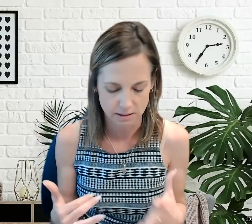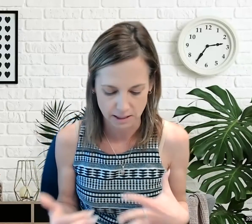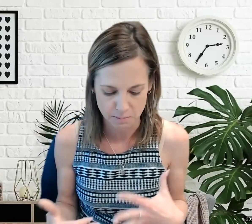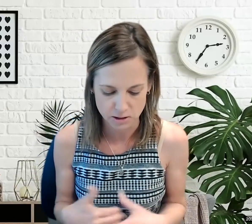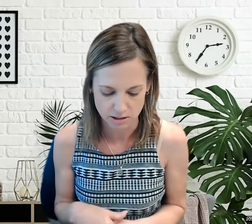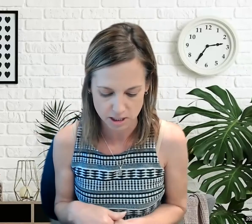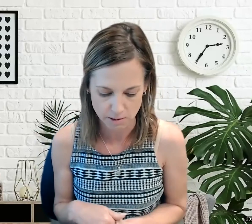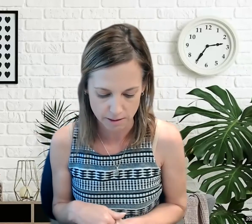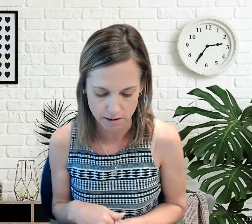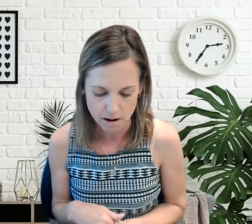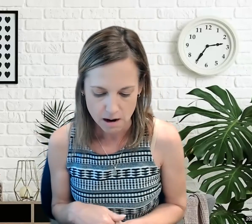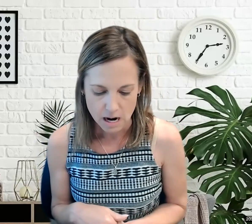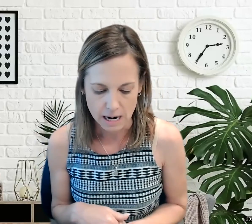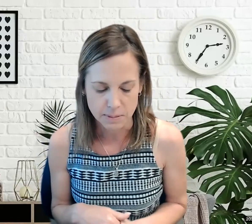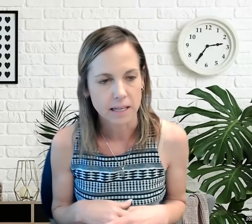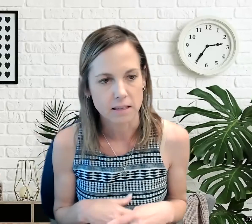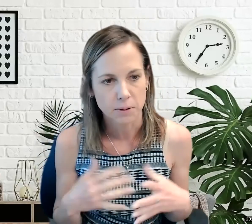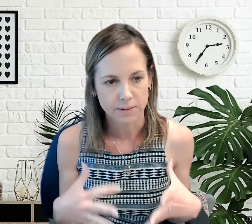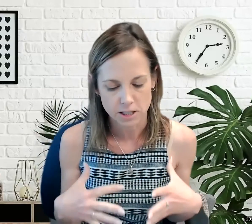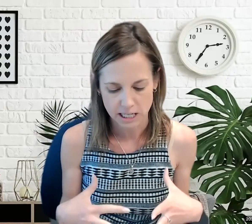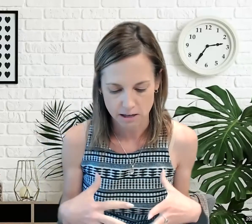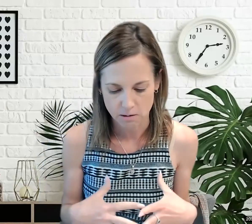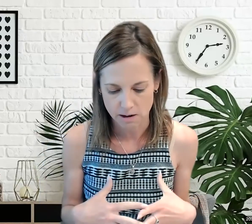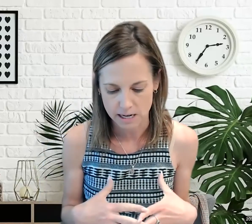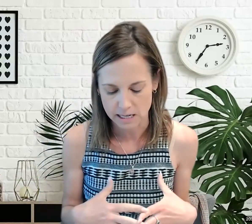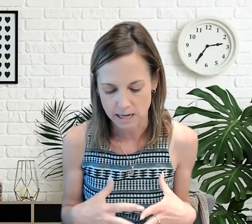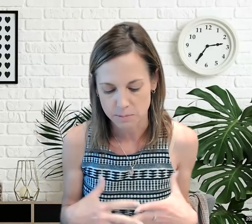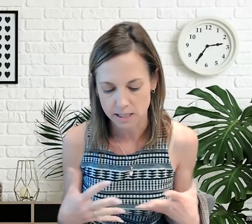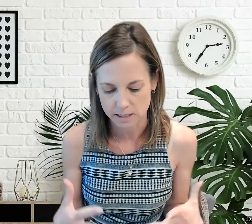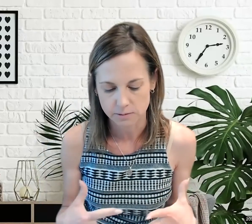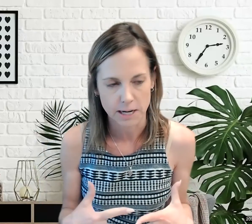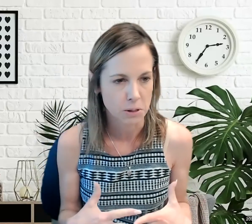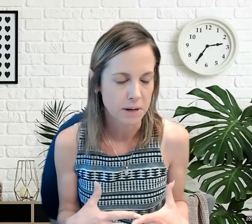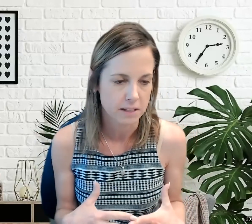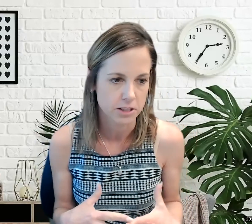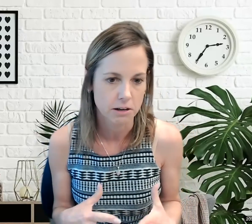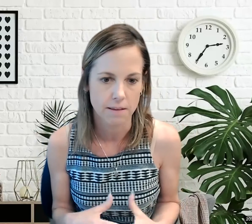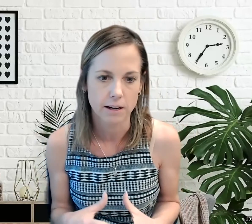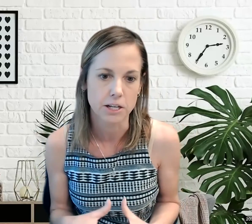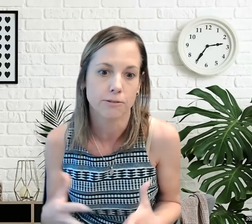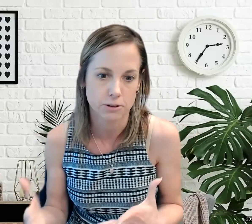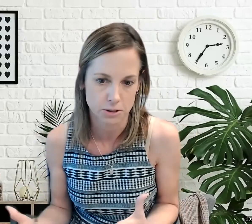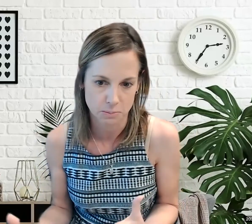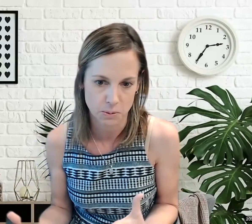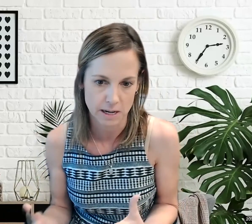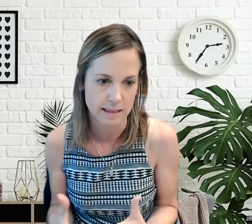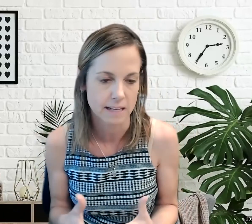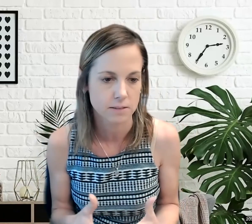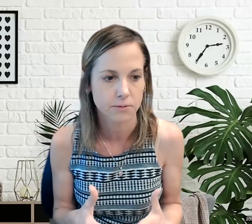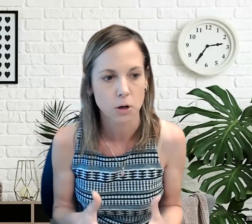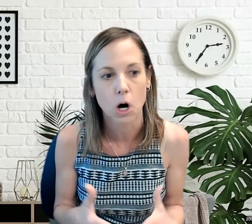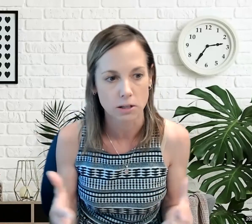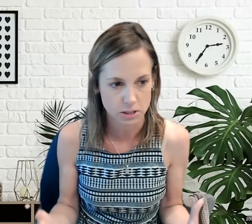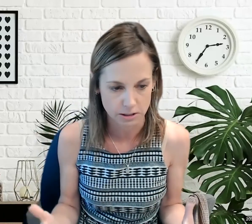but I'm also going to mention the 2 other. But in the prevention category, in an MTSS framework, we actually call that universal support, and